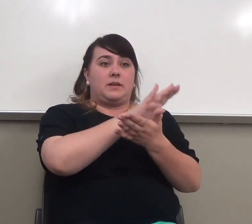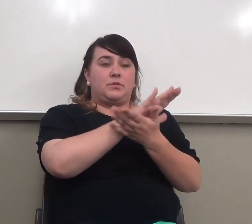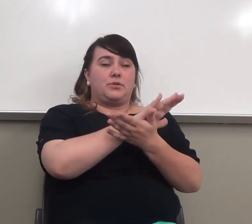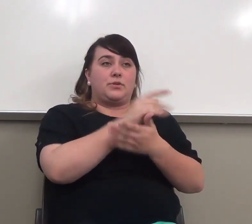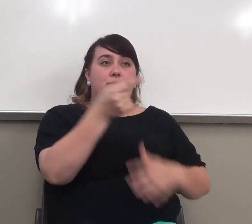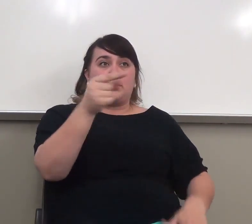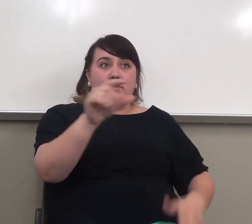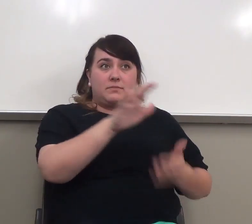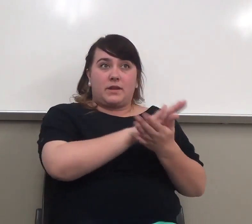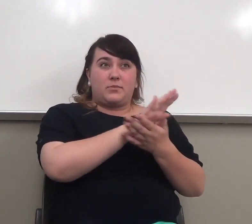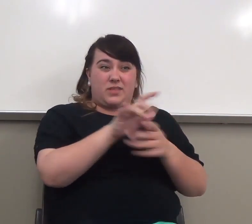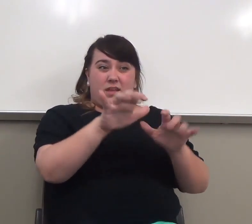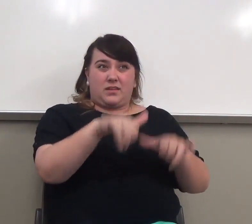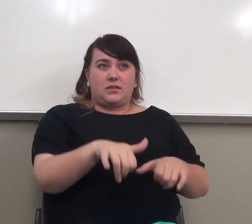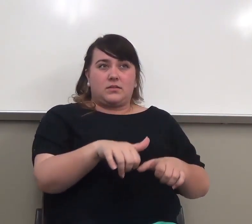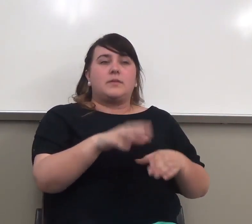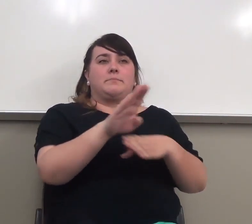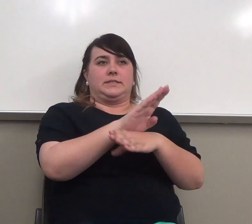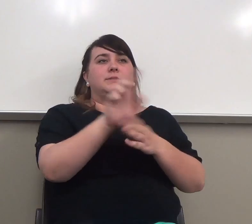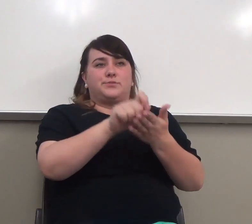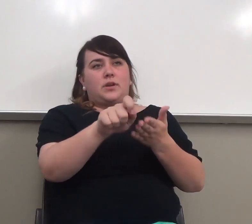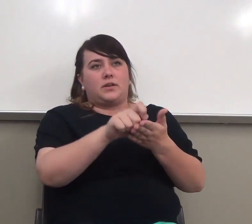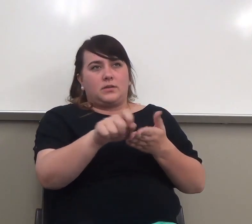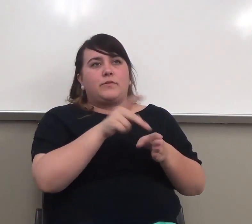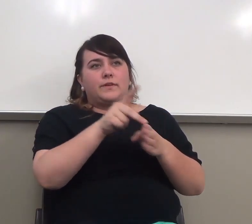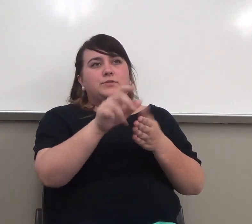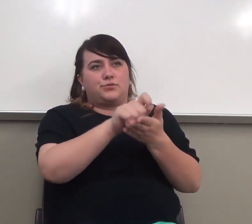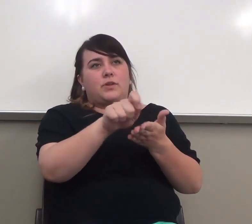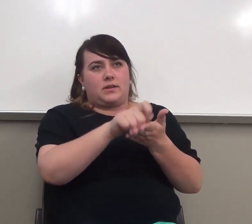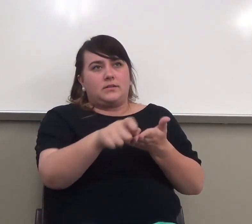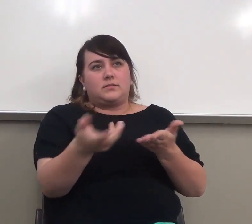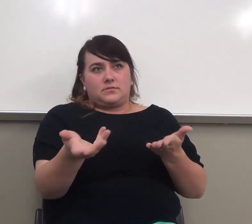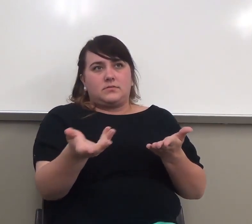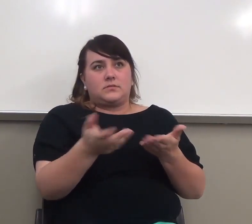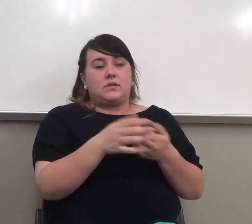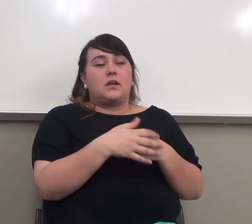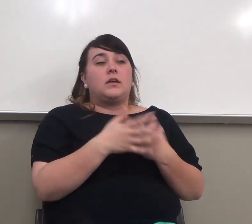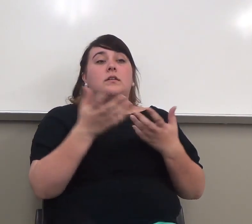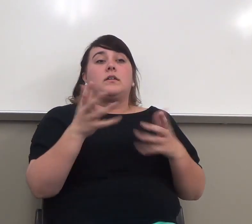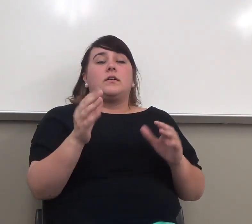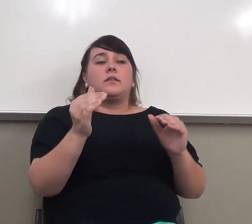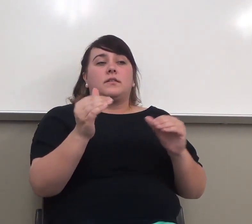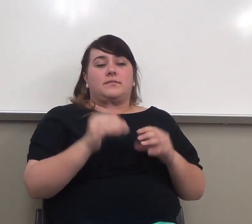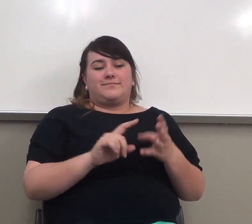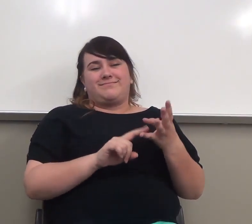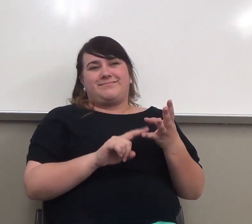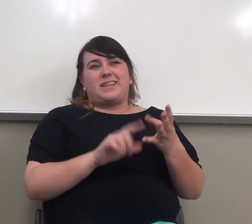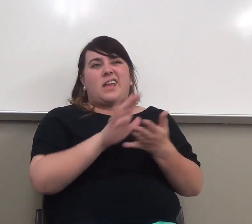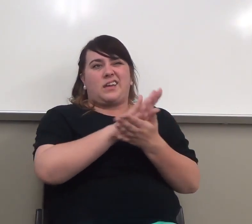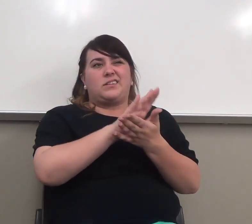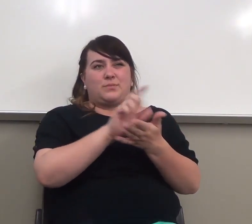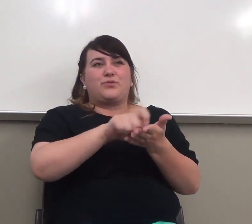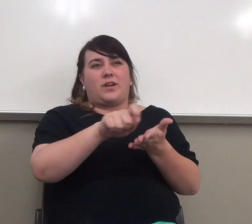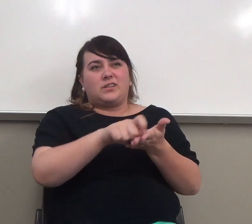which can be called professional. Okay? The stuff I do when I write this